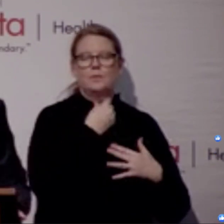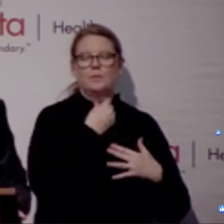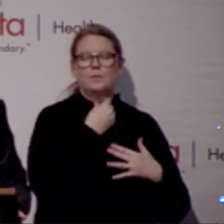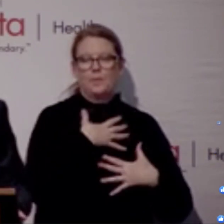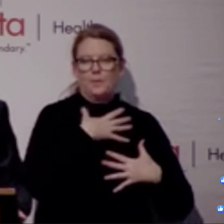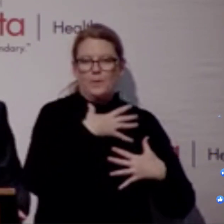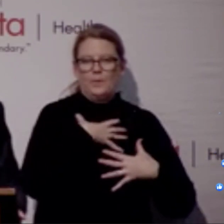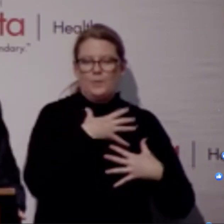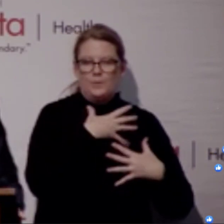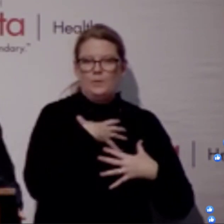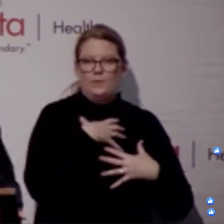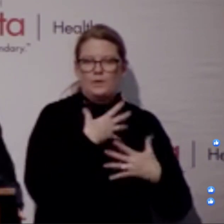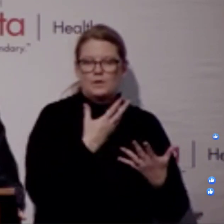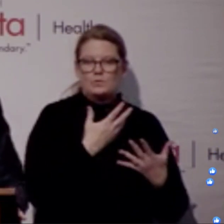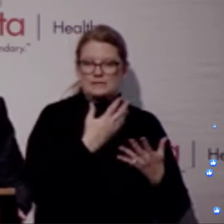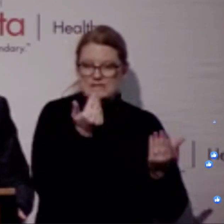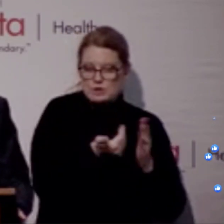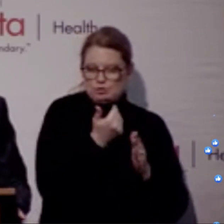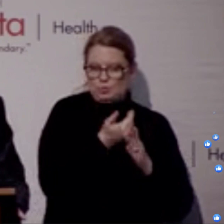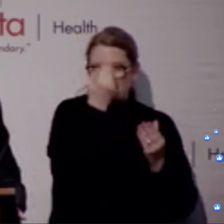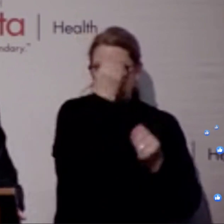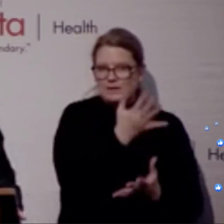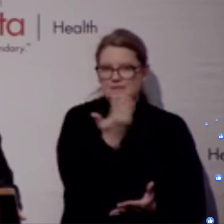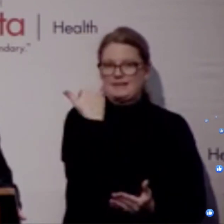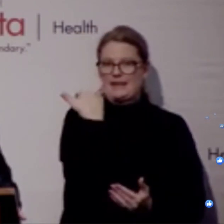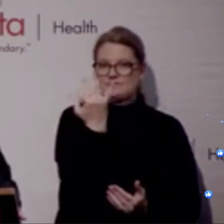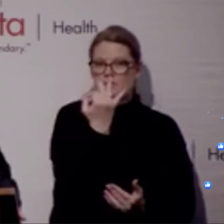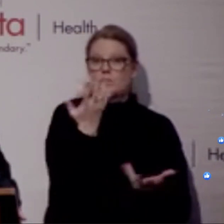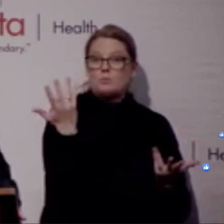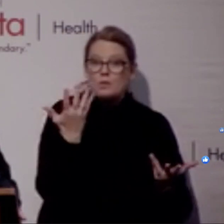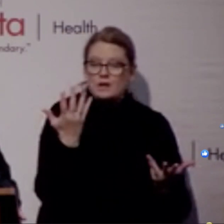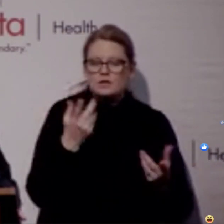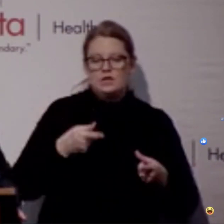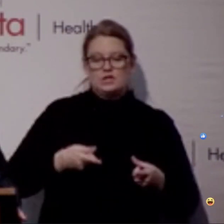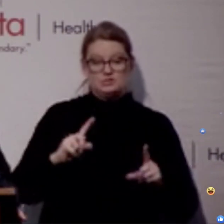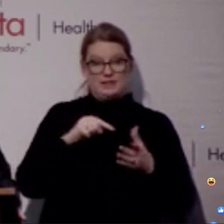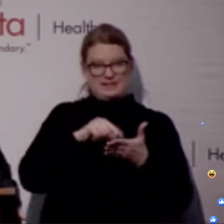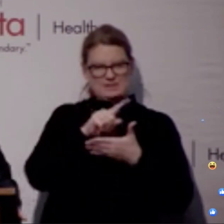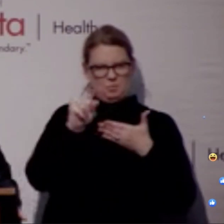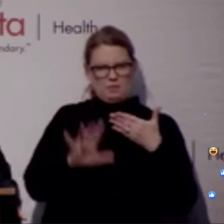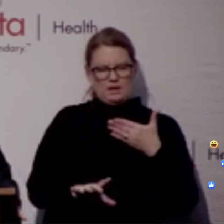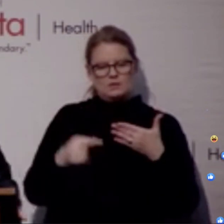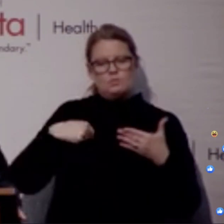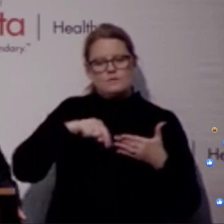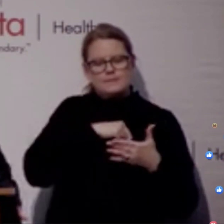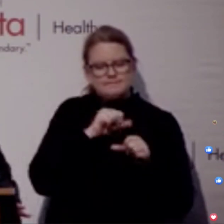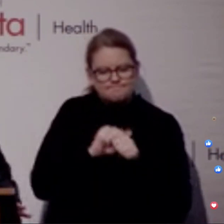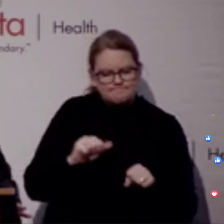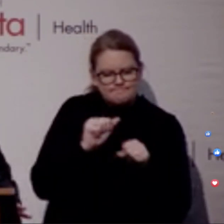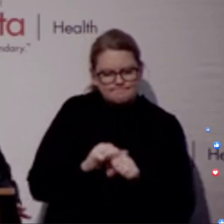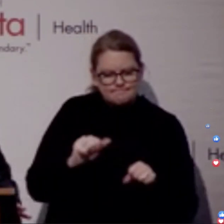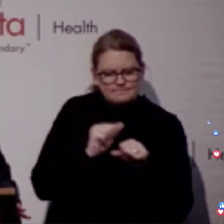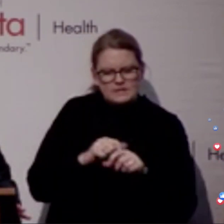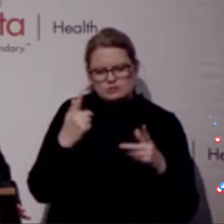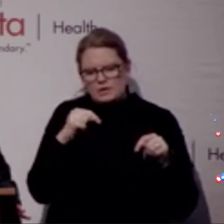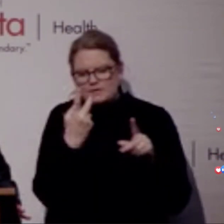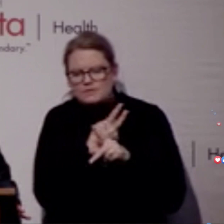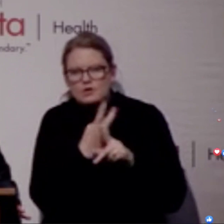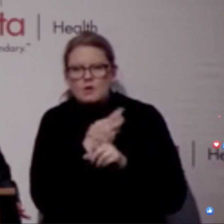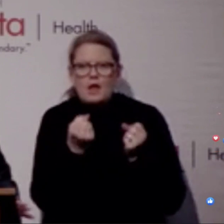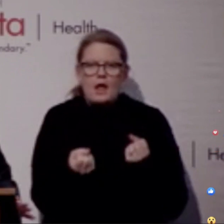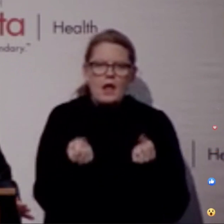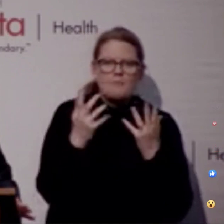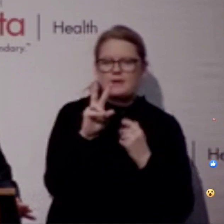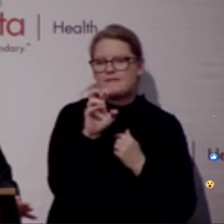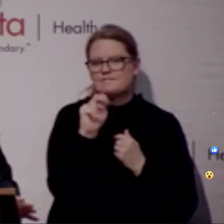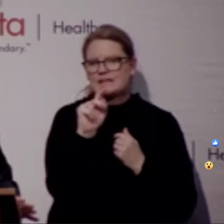the new information from last Friday, is that we've been working over the weekend to try to really understand how many ventilators we have in the state of North